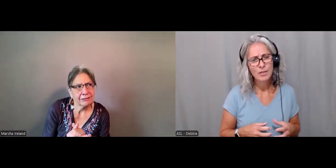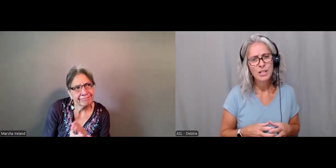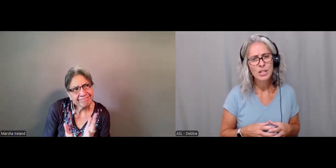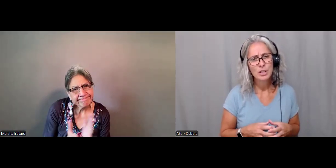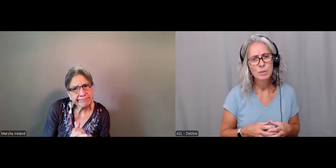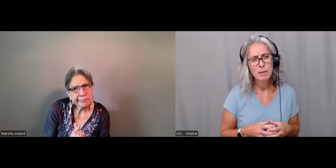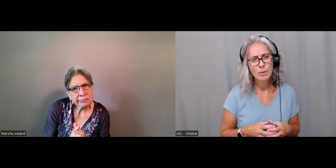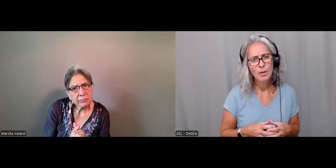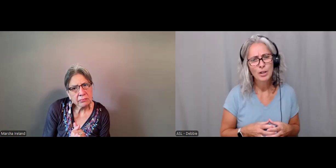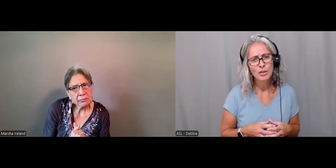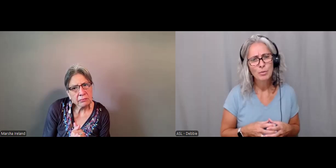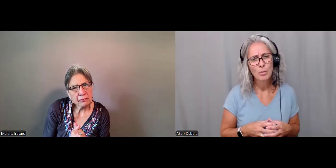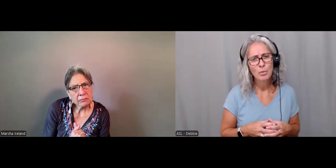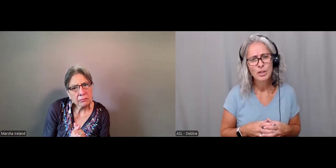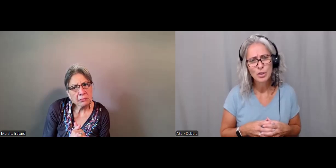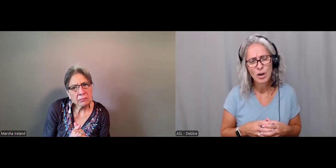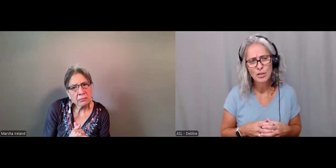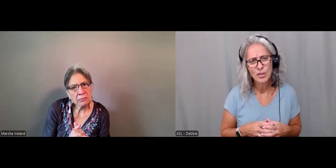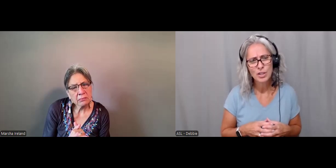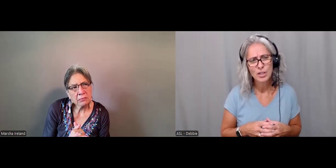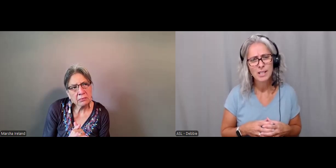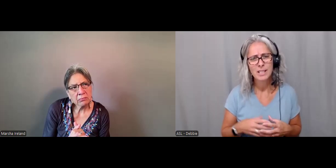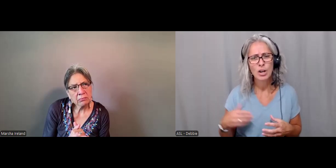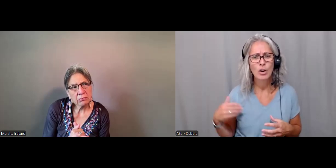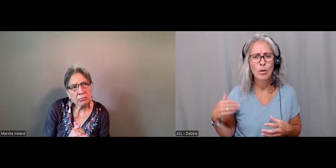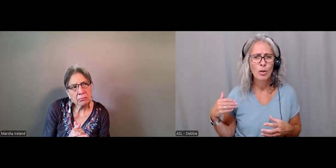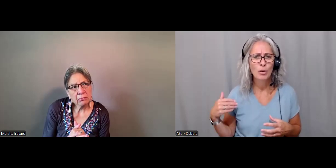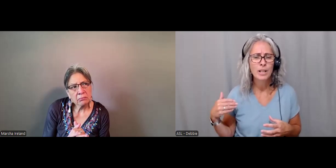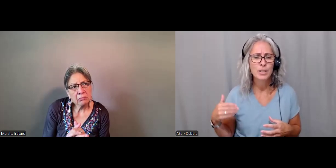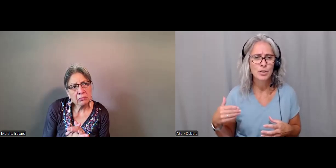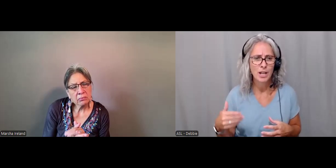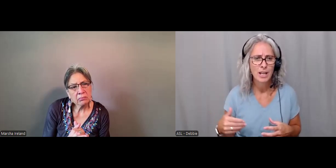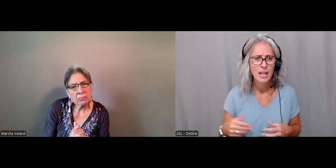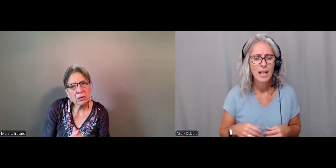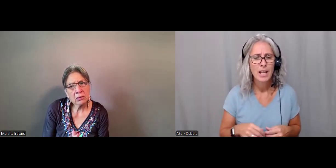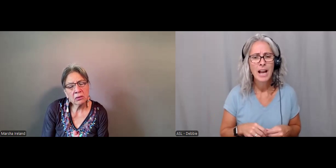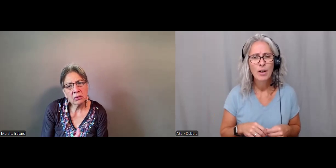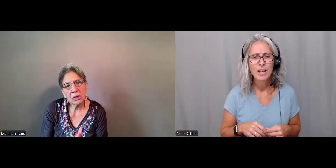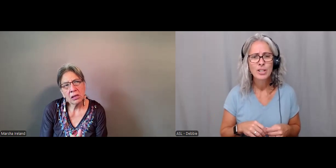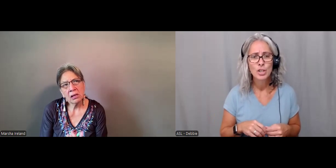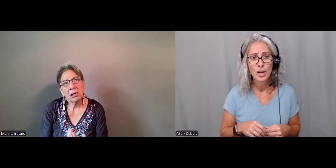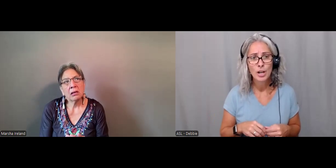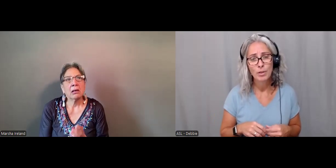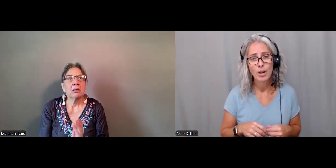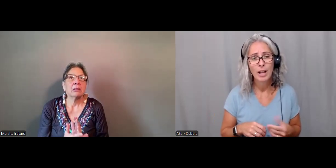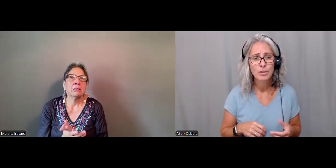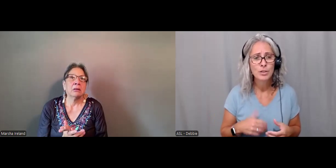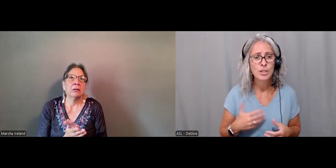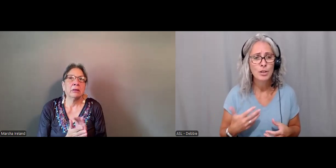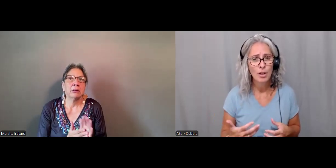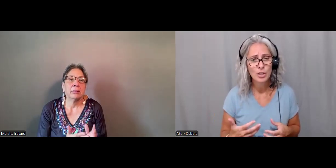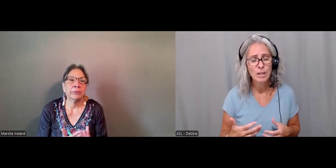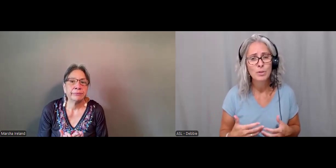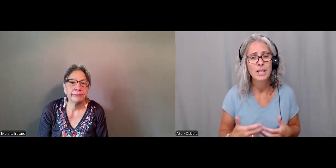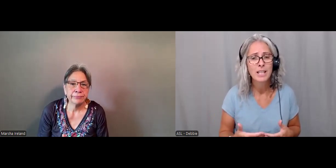as First Nations people, one of our strong traditions is our oral history and how that is shared with our elders